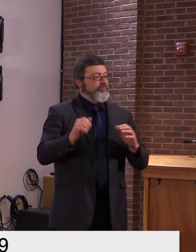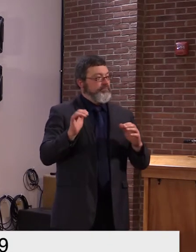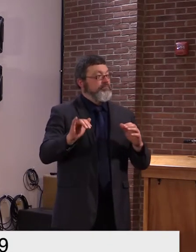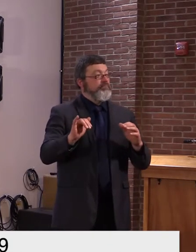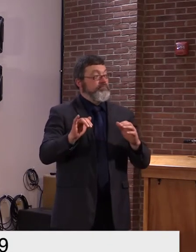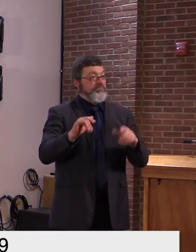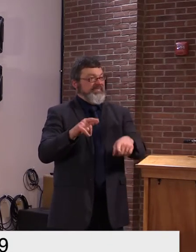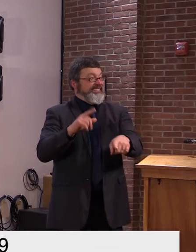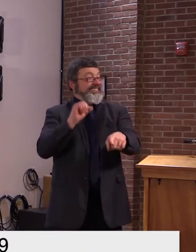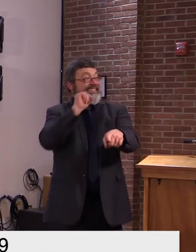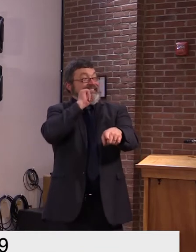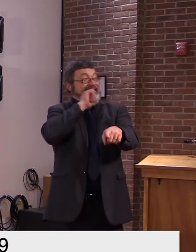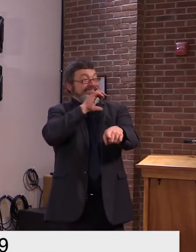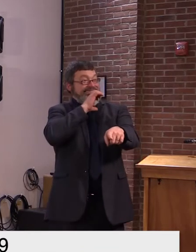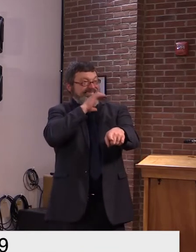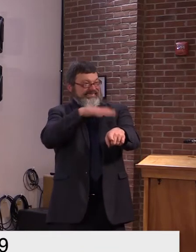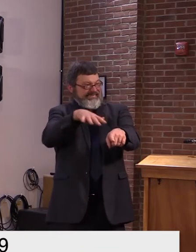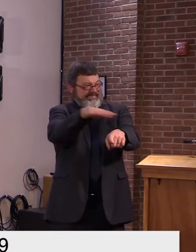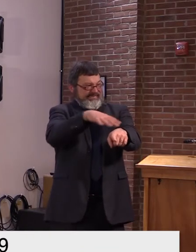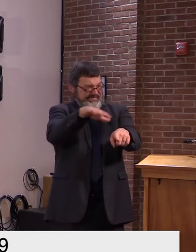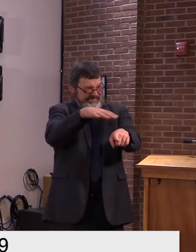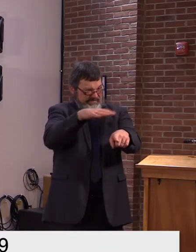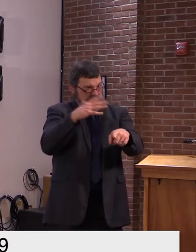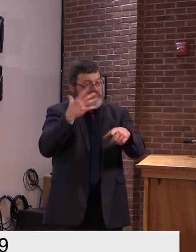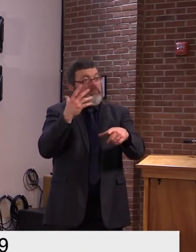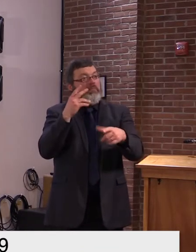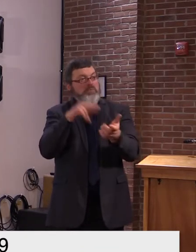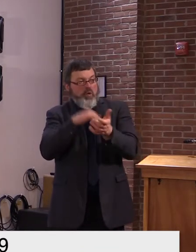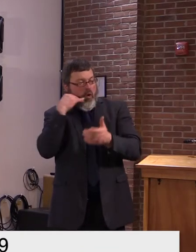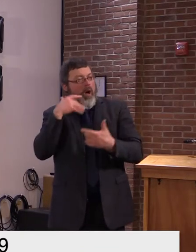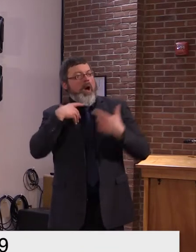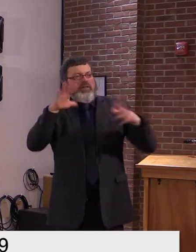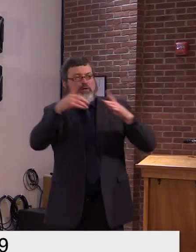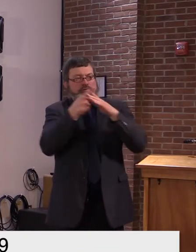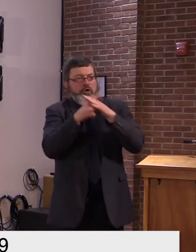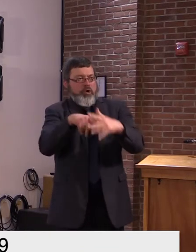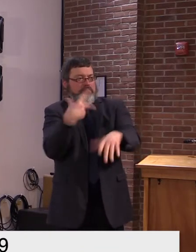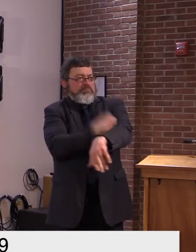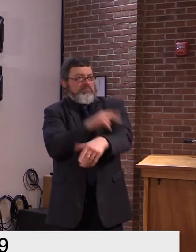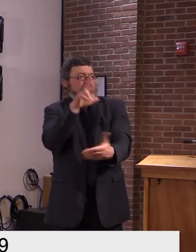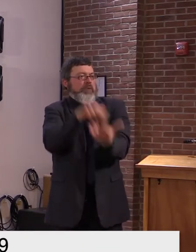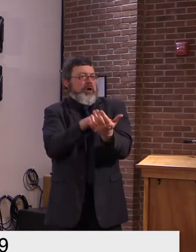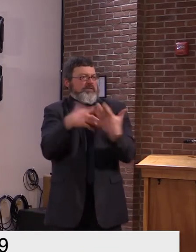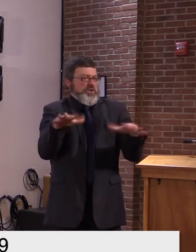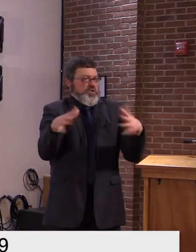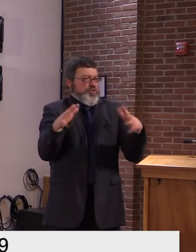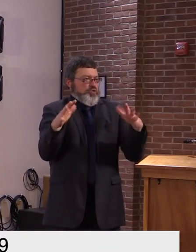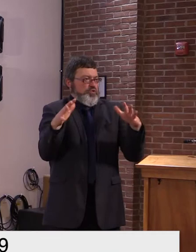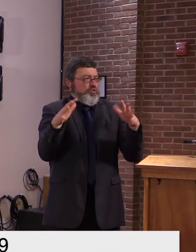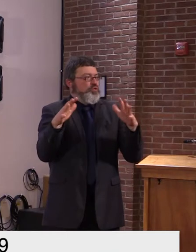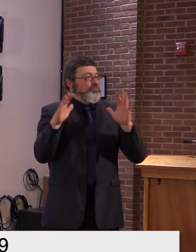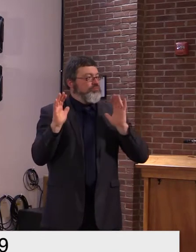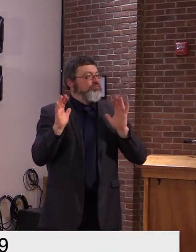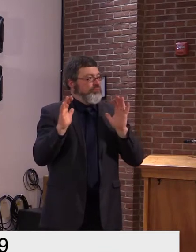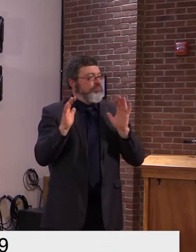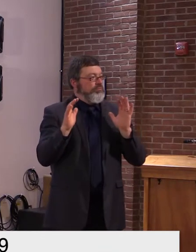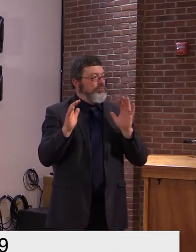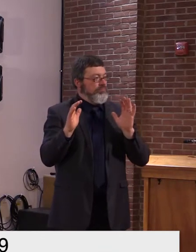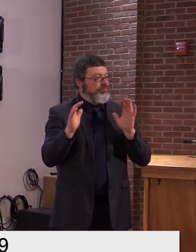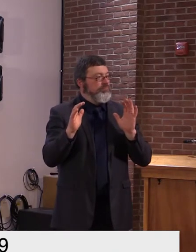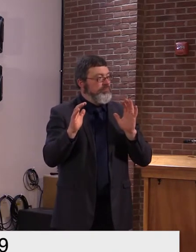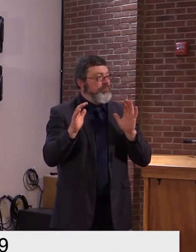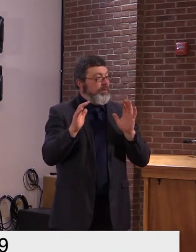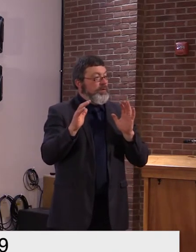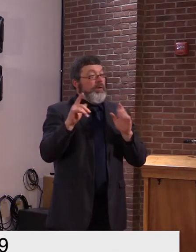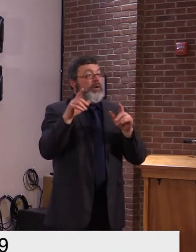Hospitals are now mobilized to vaccinate their own healthcare workforce and also mobilizing and actively